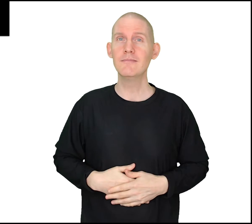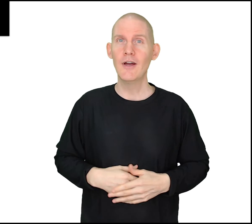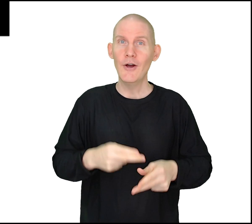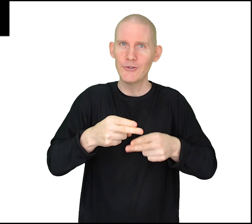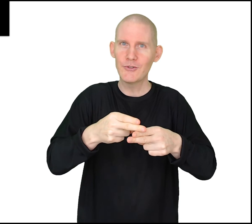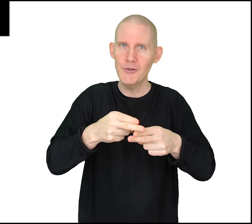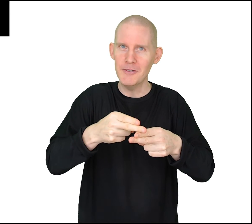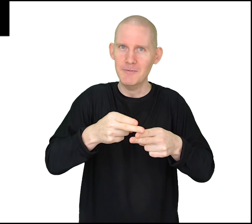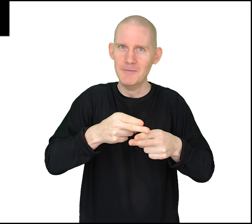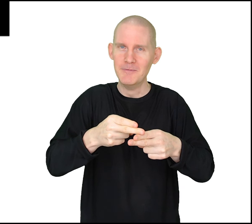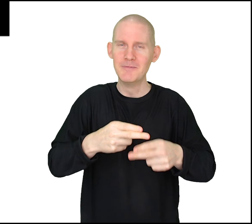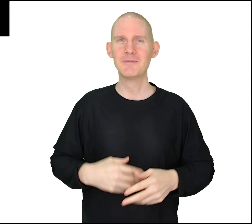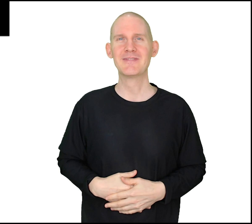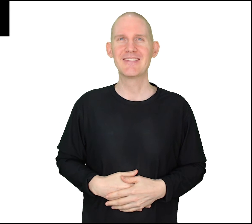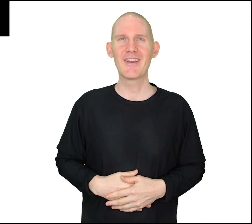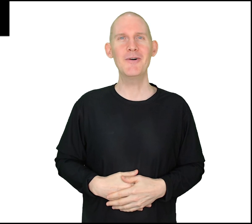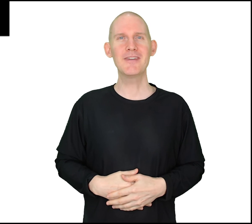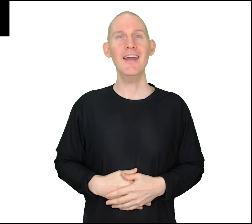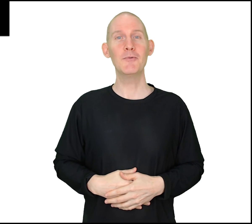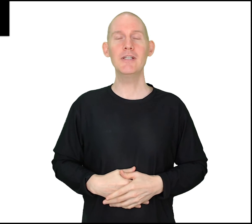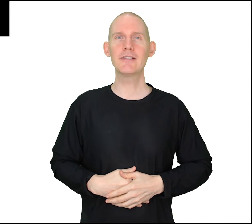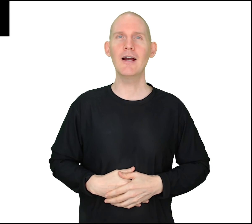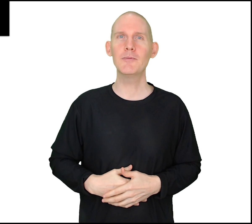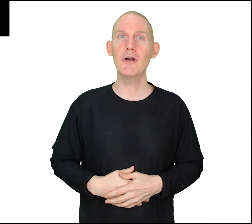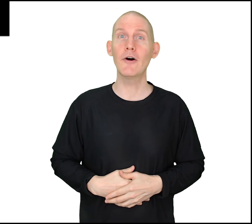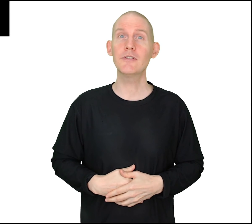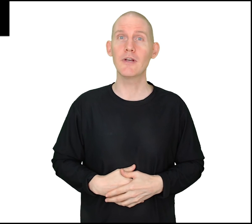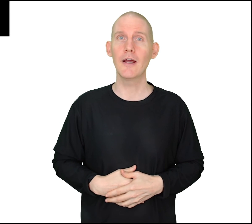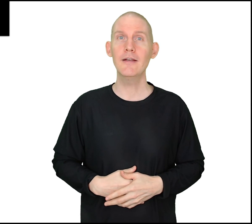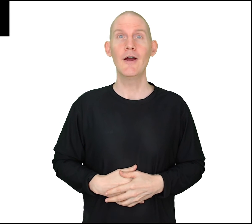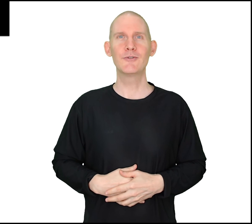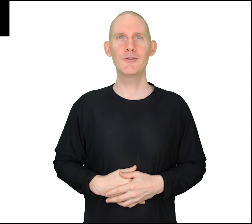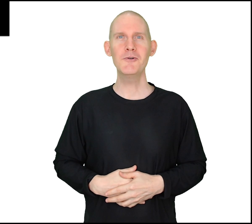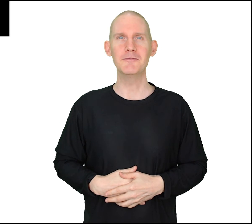Soon. Okay, we just talked about how to sign soon.